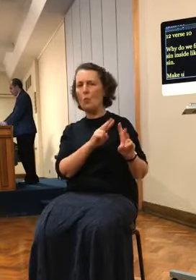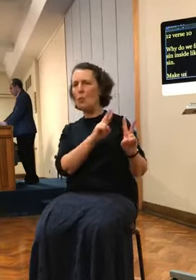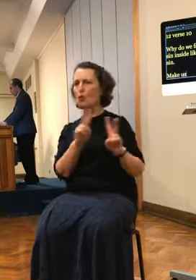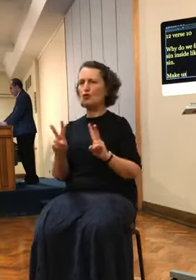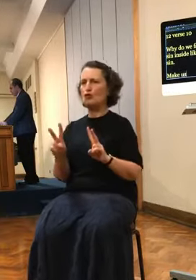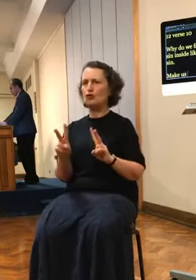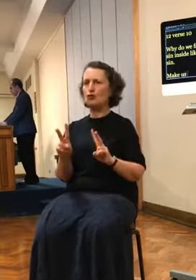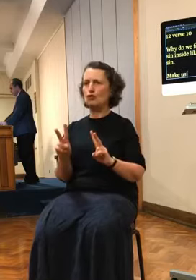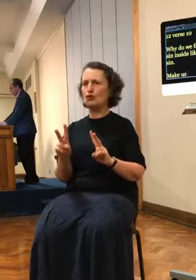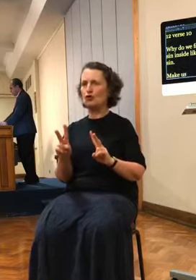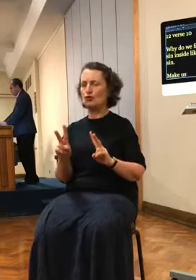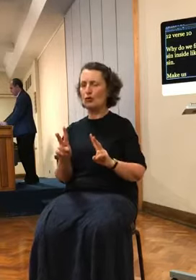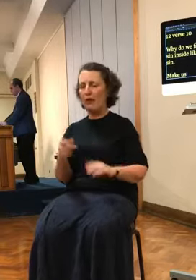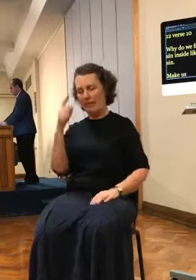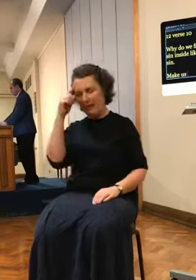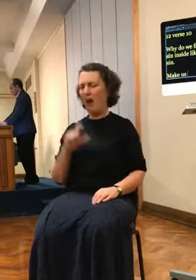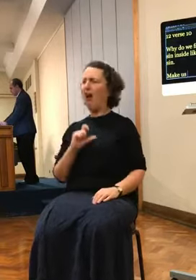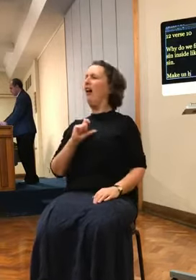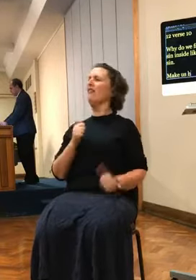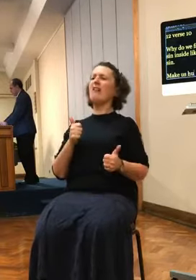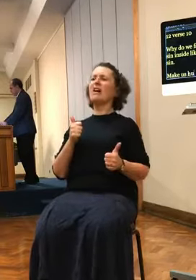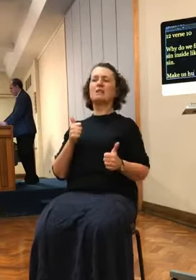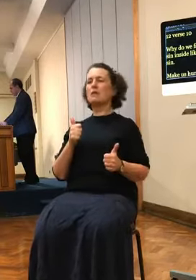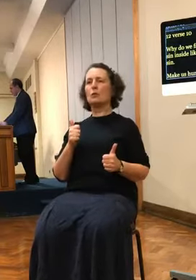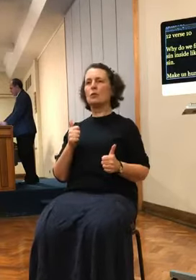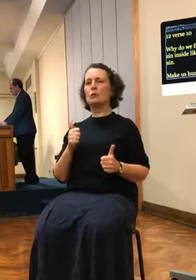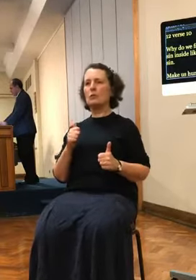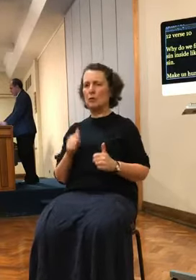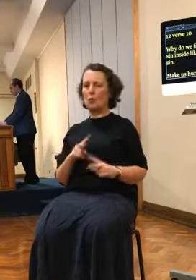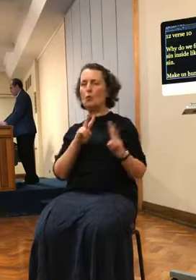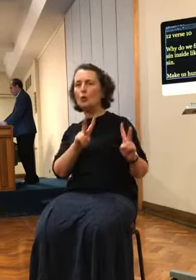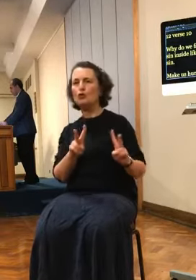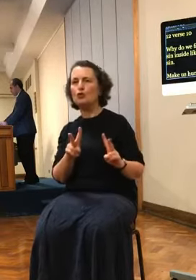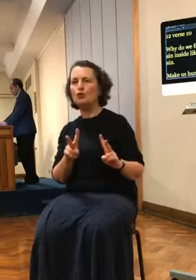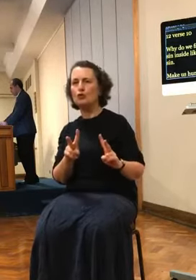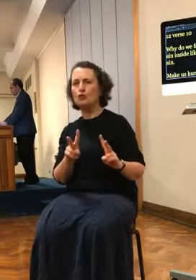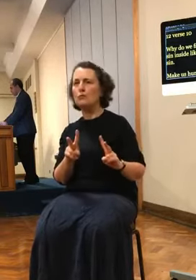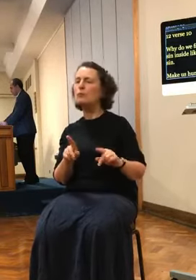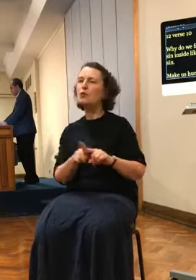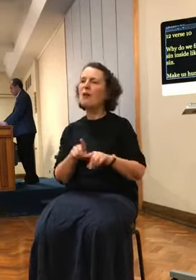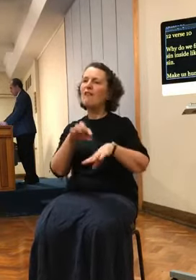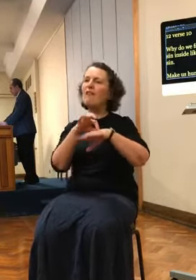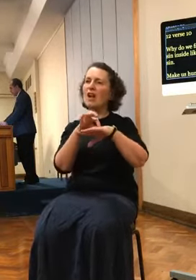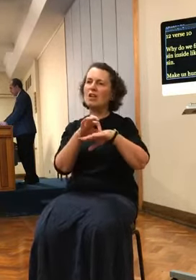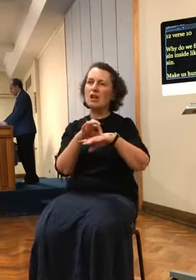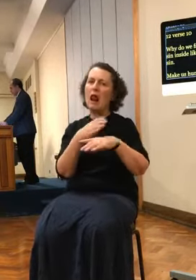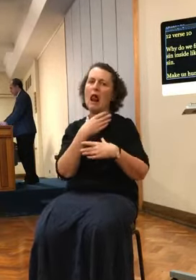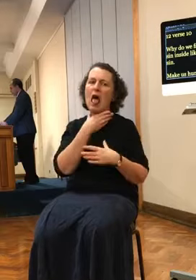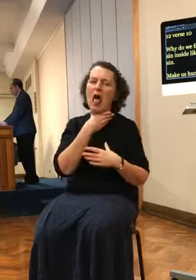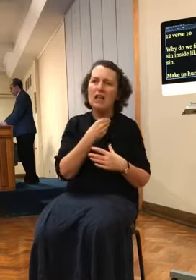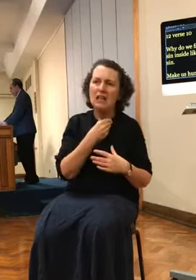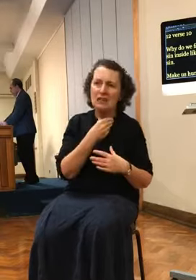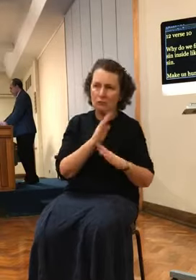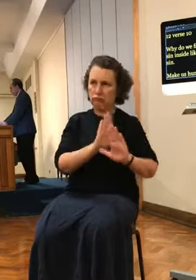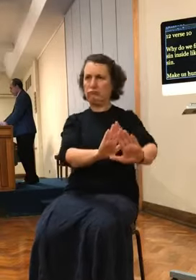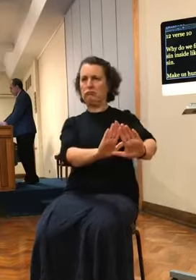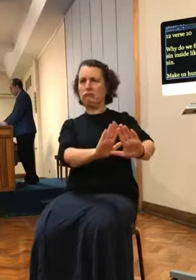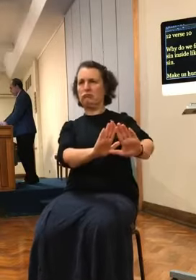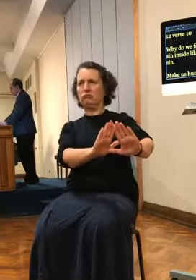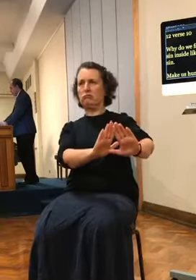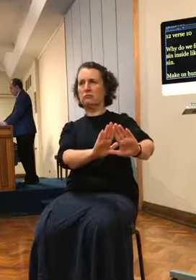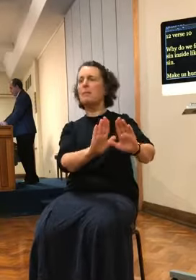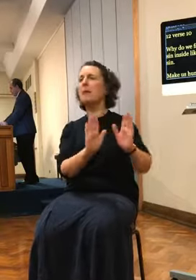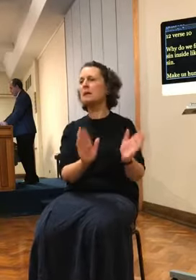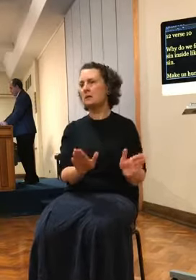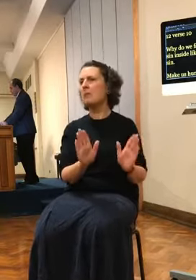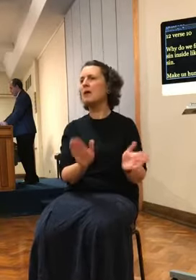put confidence in the flesh. Abstain from fleshly lusts. The way we use our time